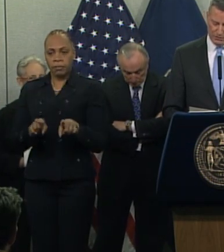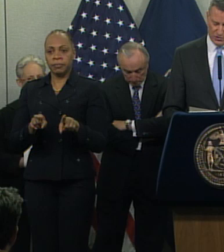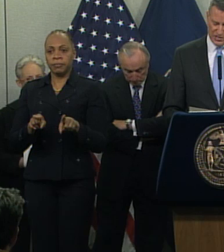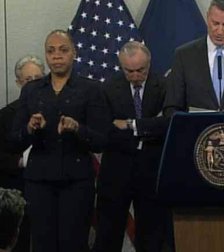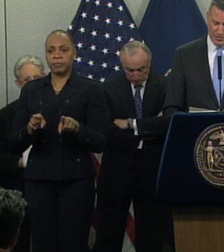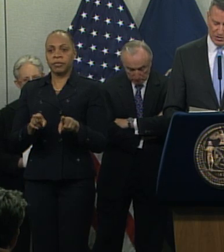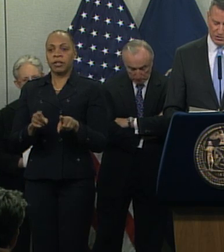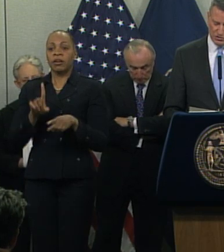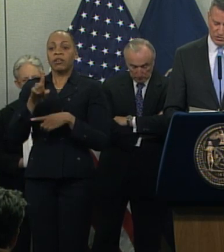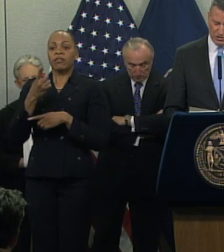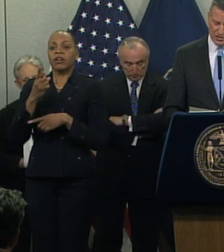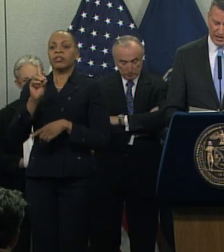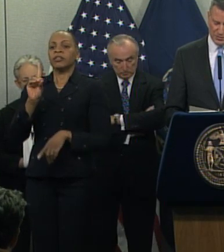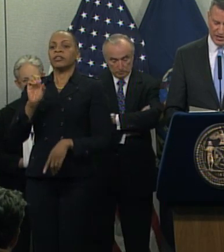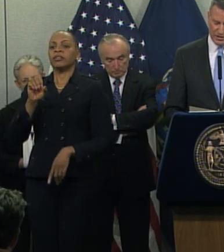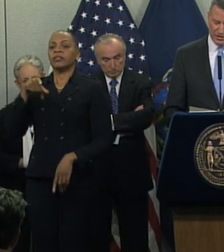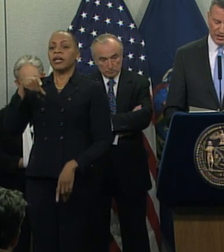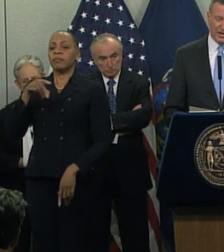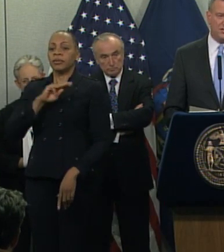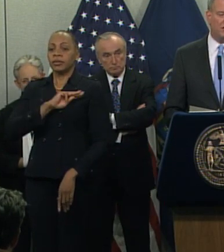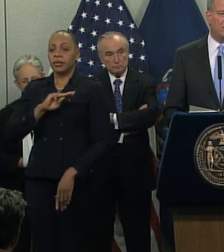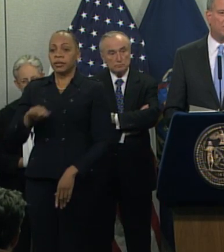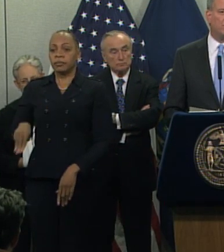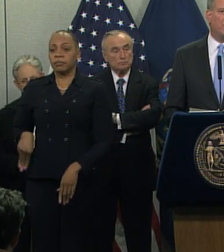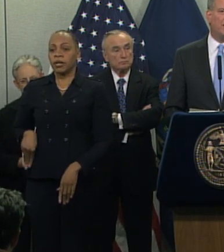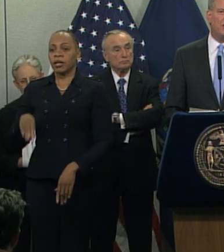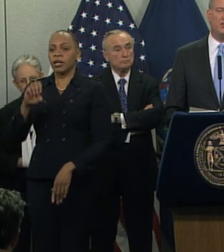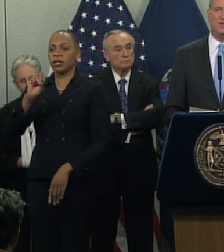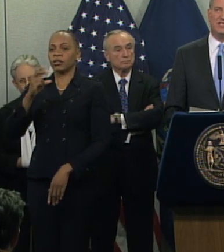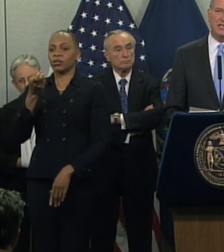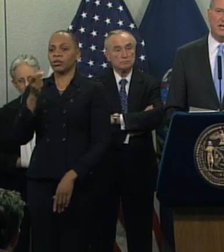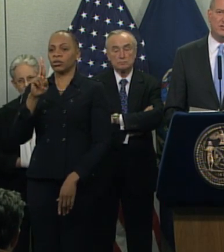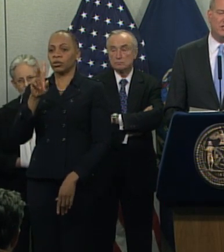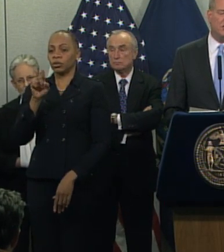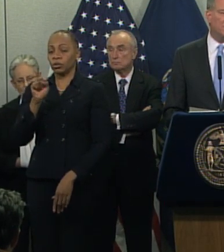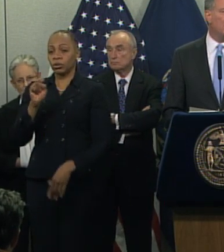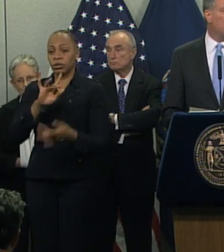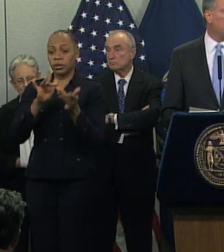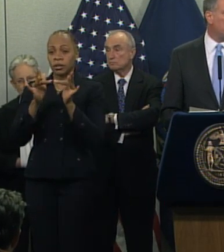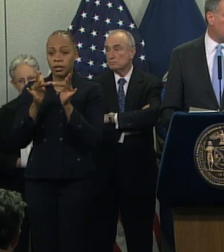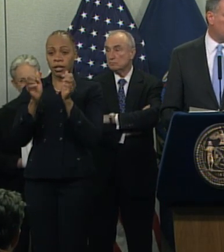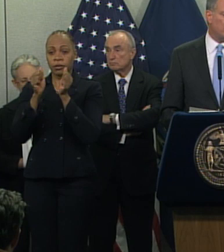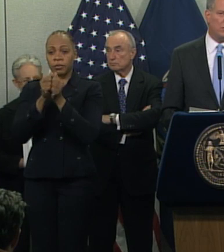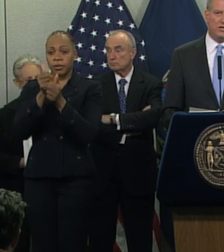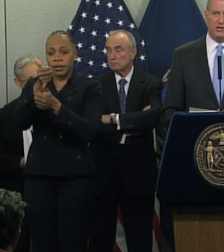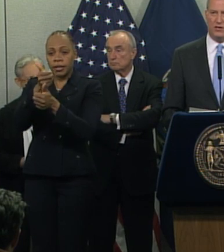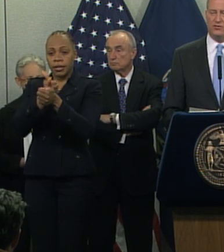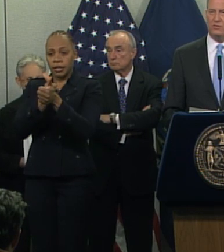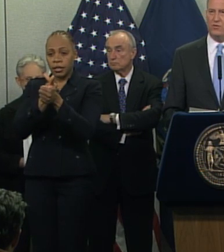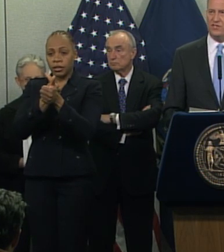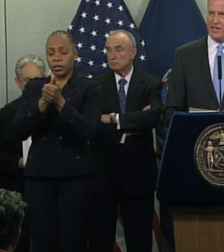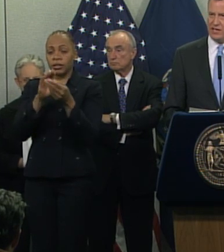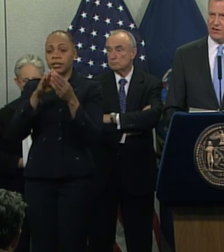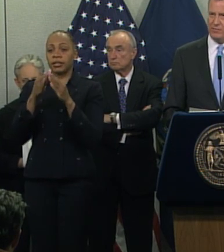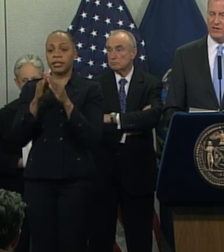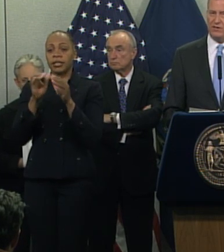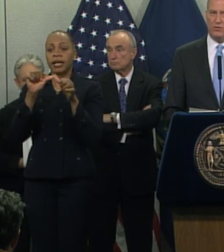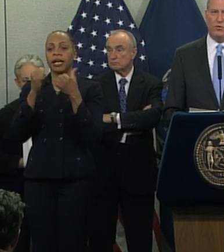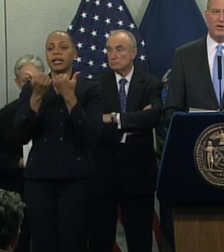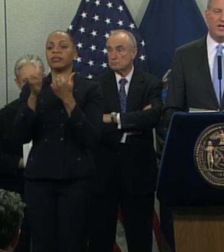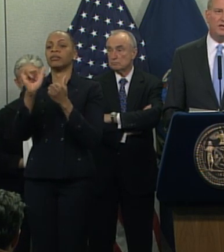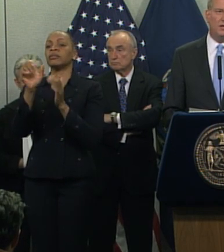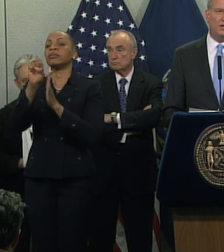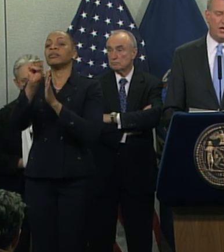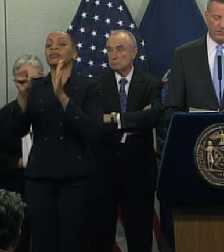Again, First Deputy Mayor Shores has been in constant touch with each of the city agencies, but he's also in touch with the state government